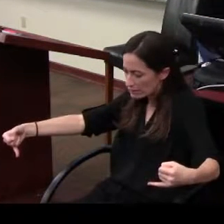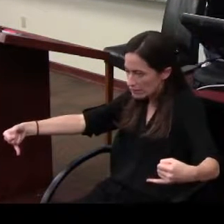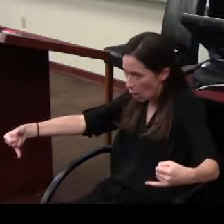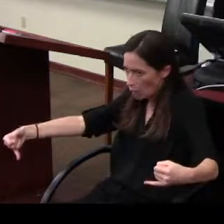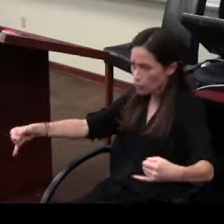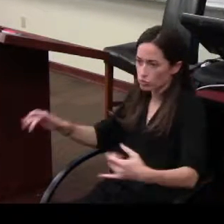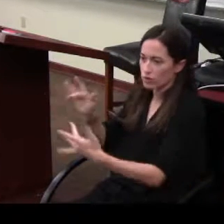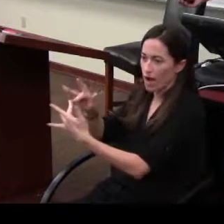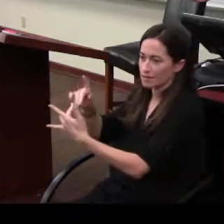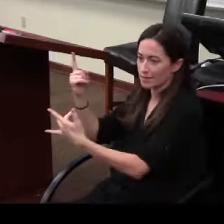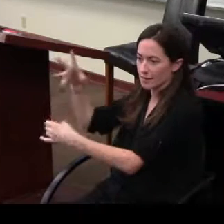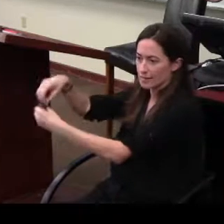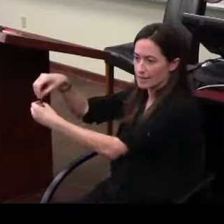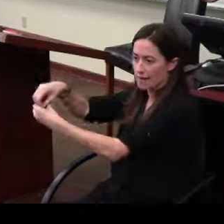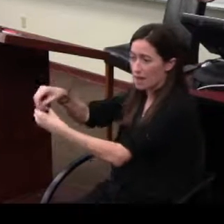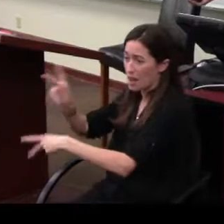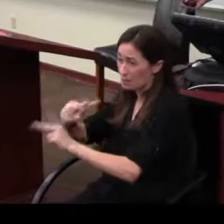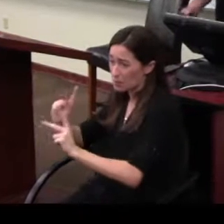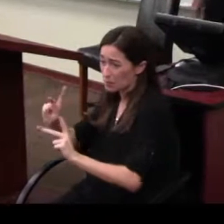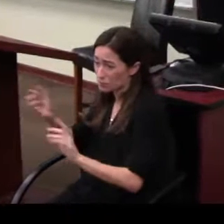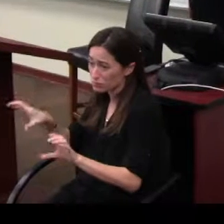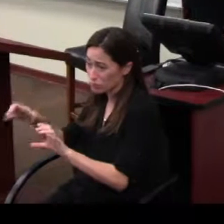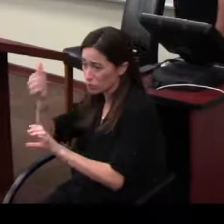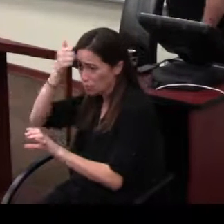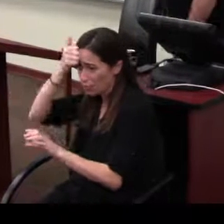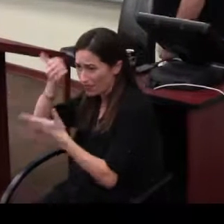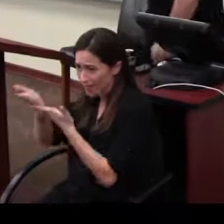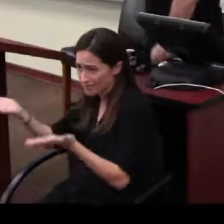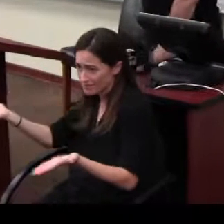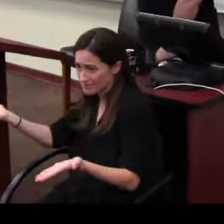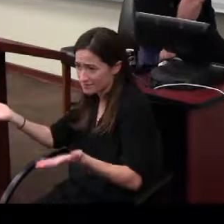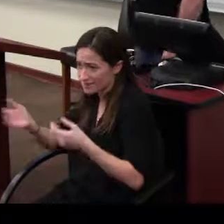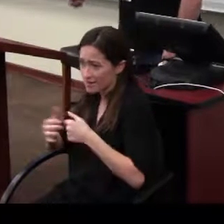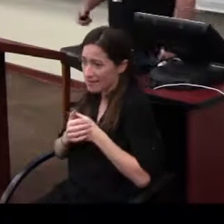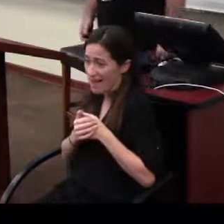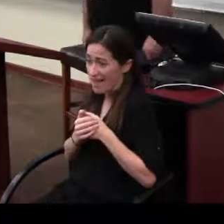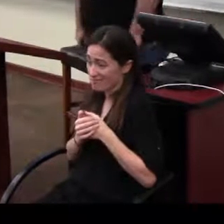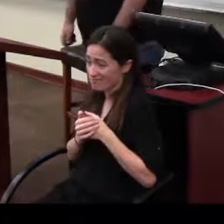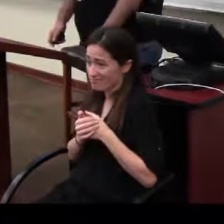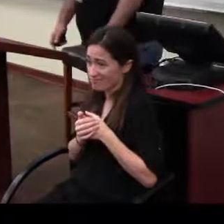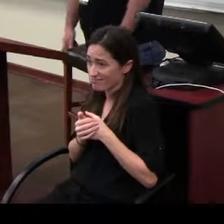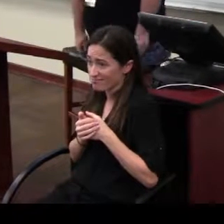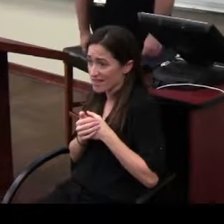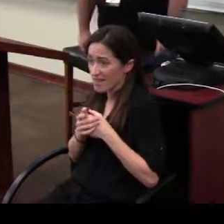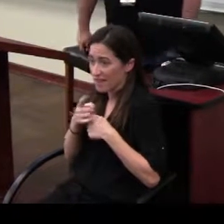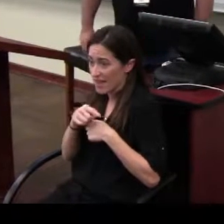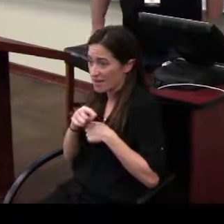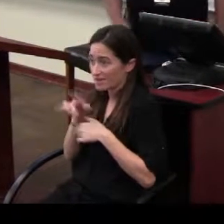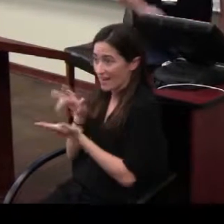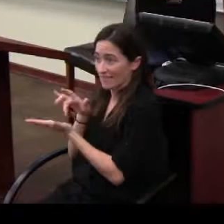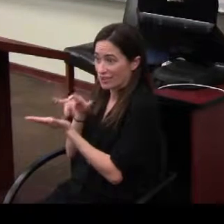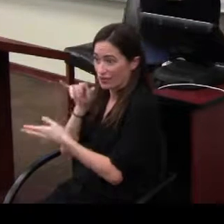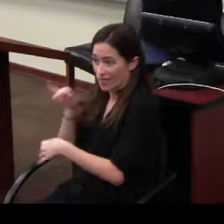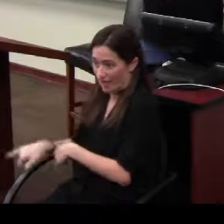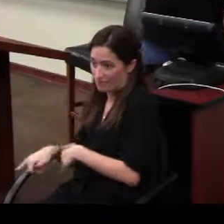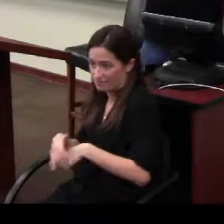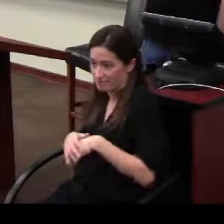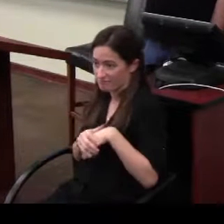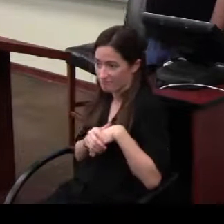People do dumb things, and they're working that.